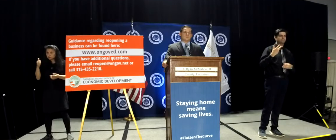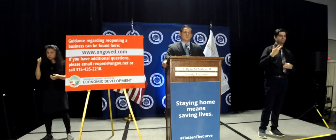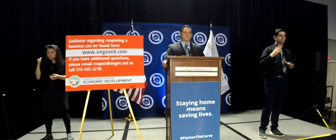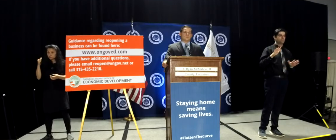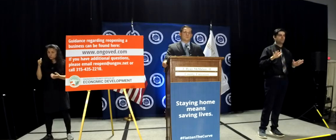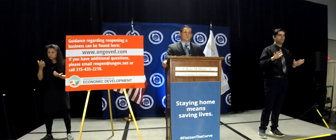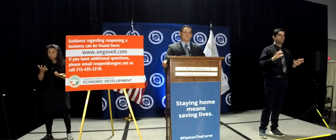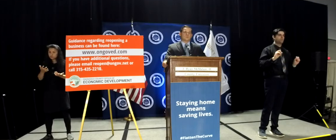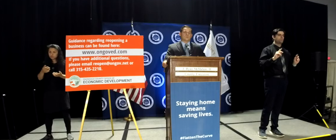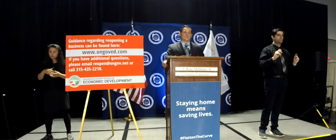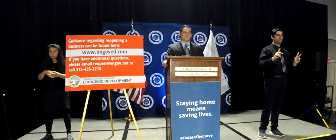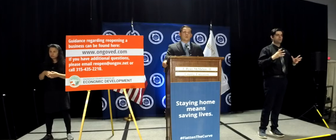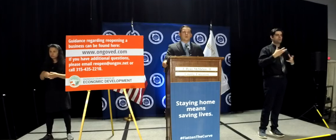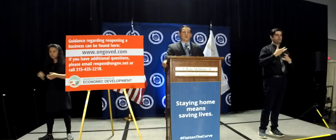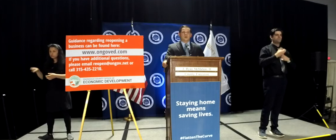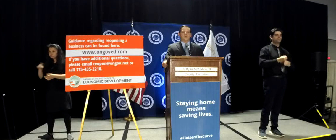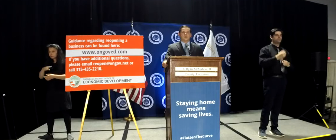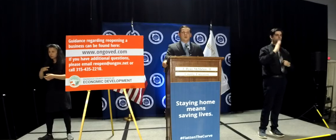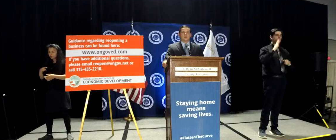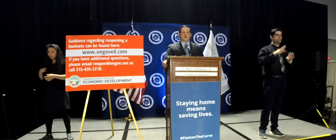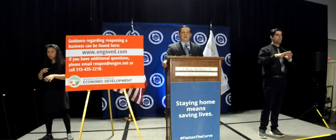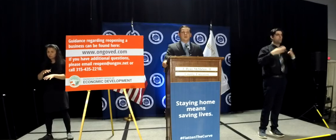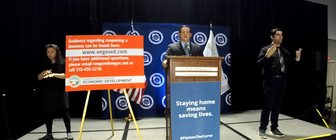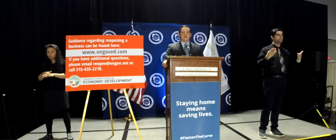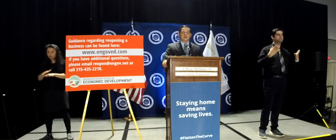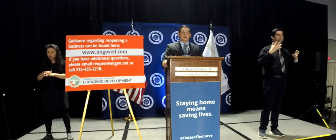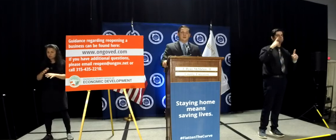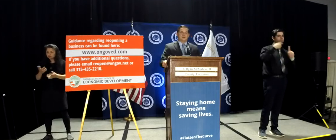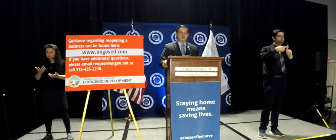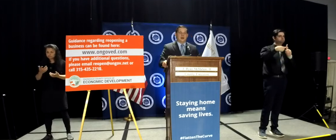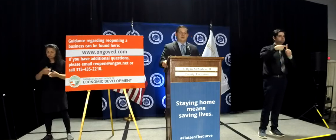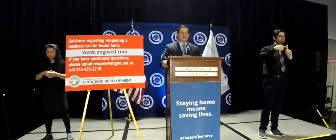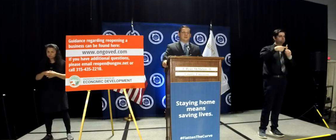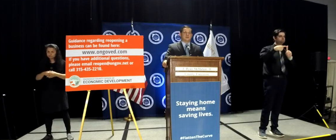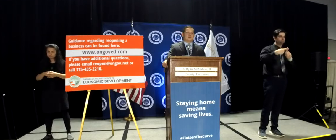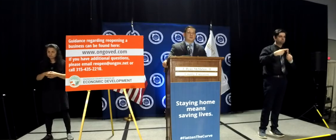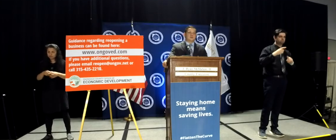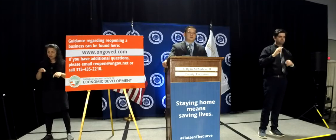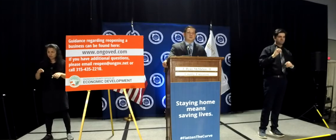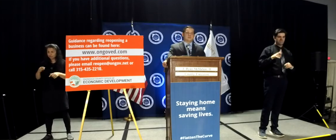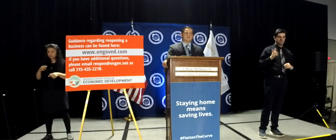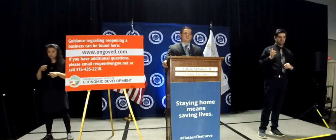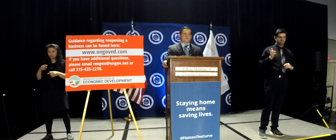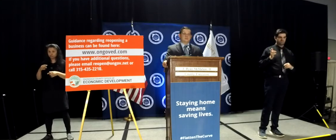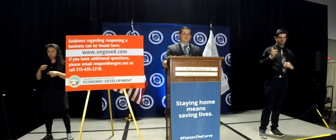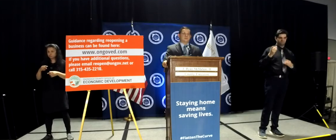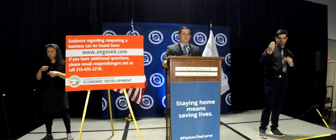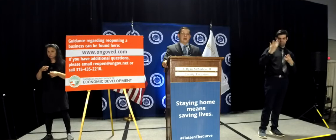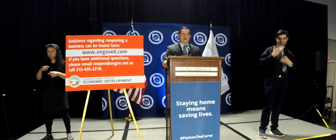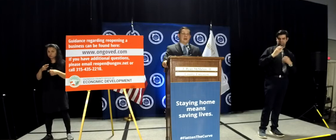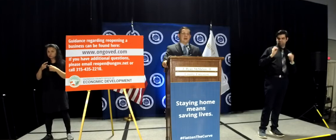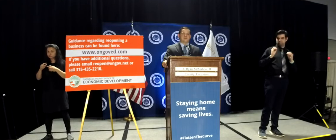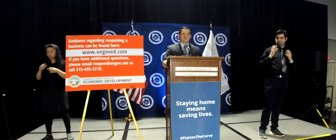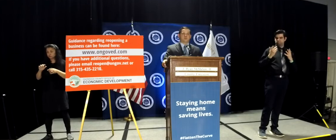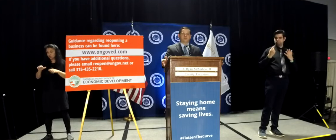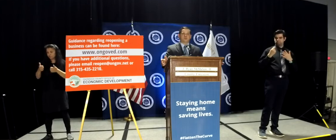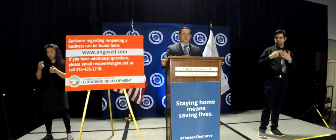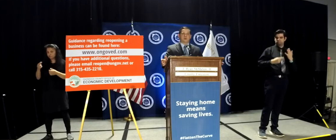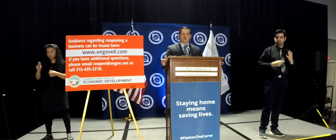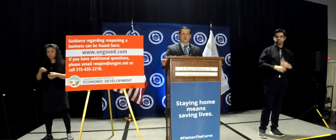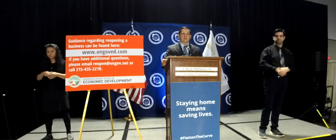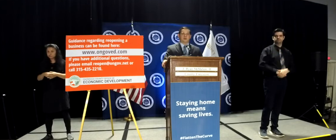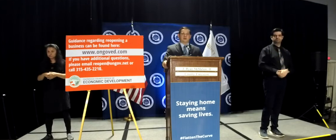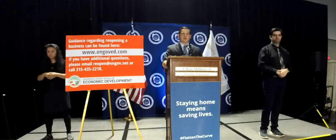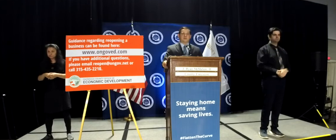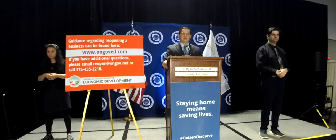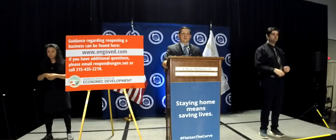the frustrations. Let's see if we can actually get what you want tomorrow. Yeah, I think I haven't